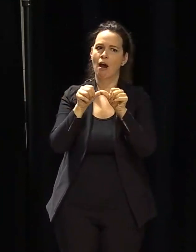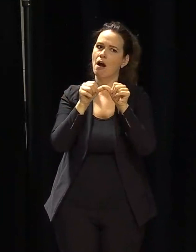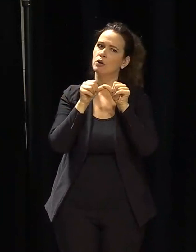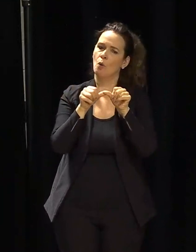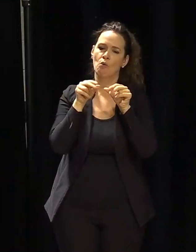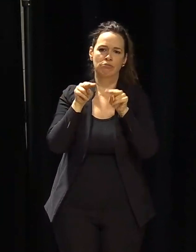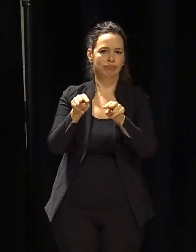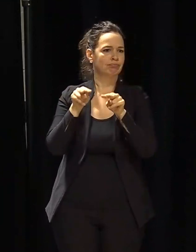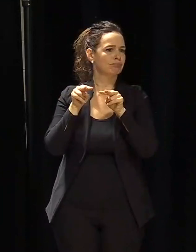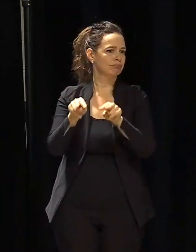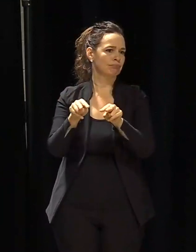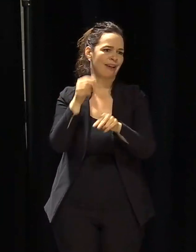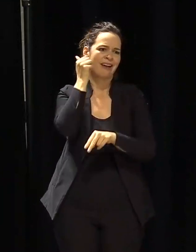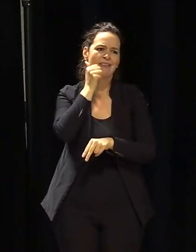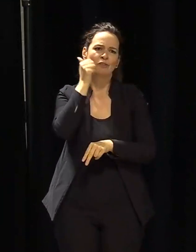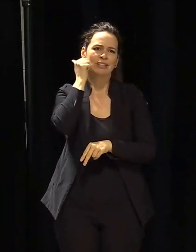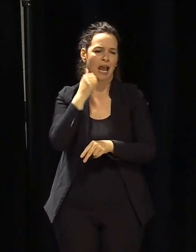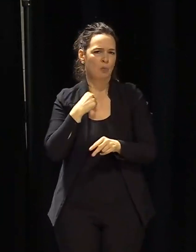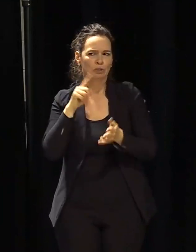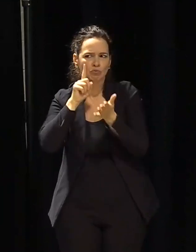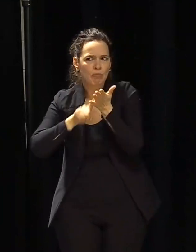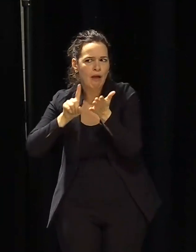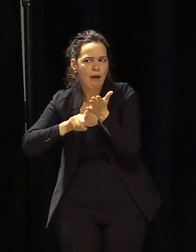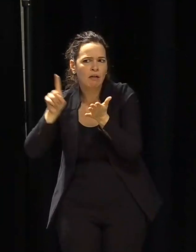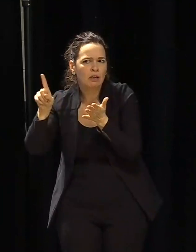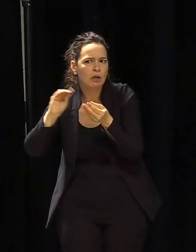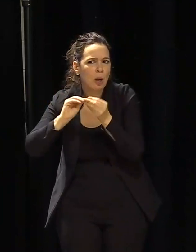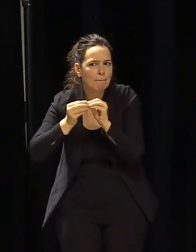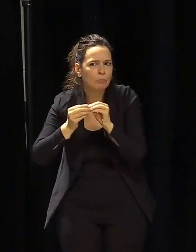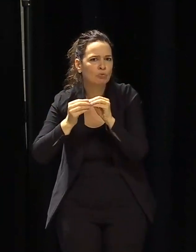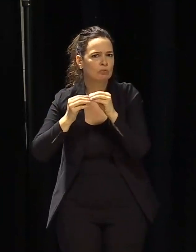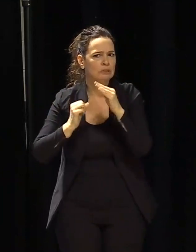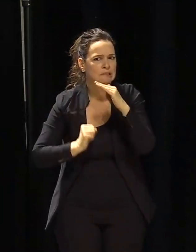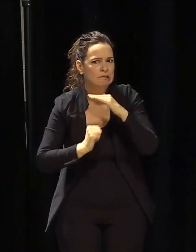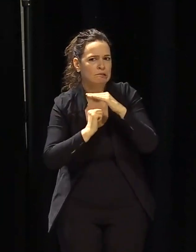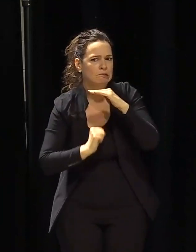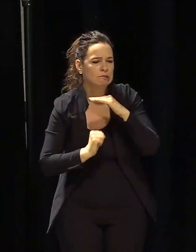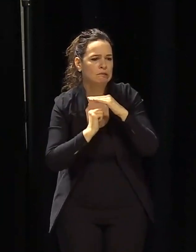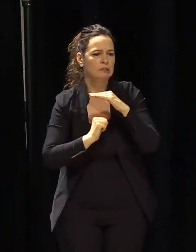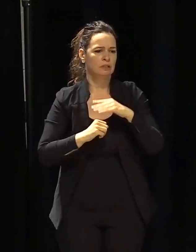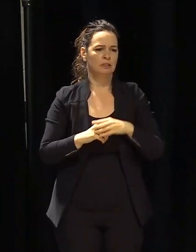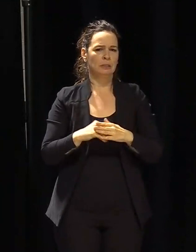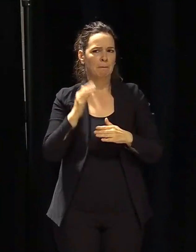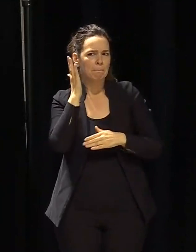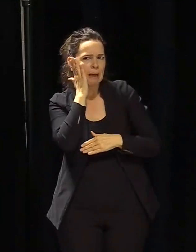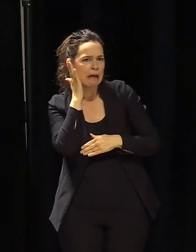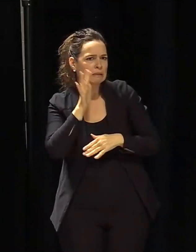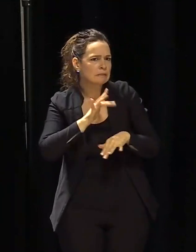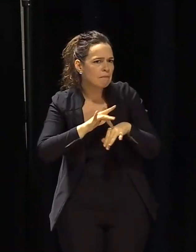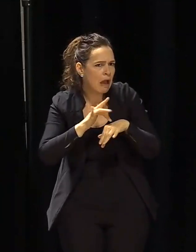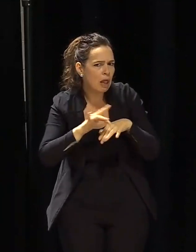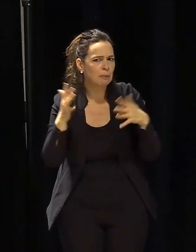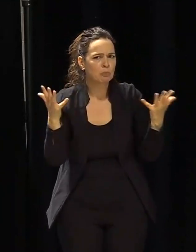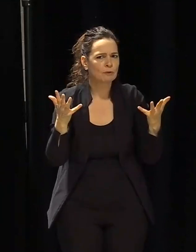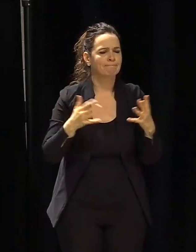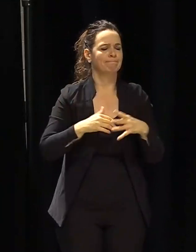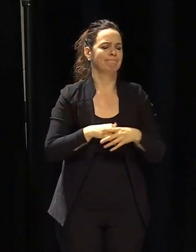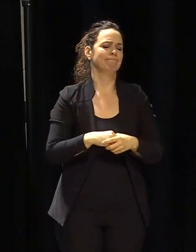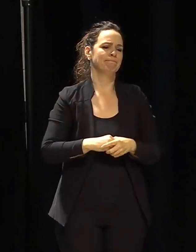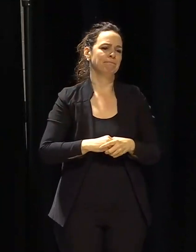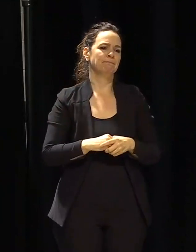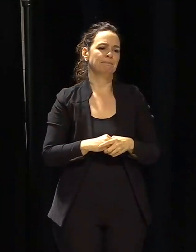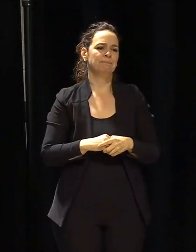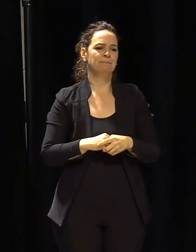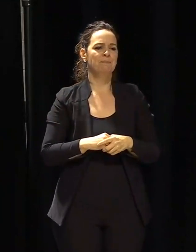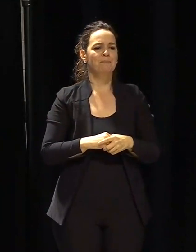24 hours because as we have seen, if the people who have